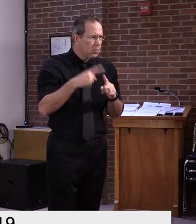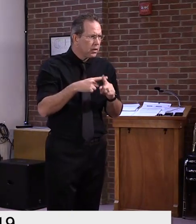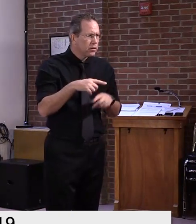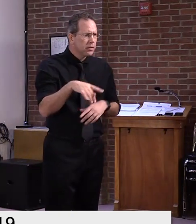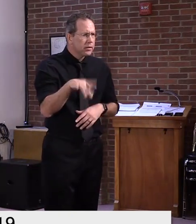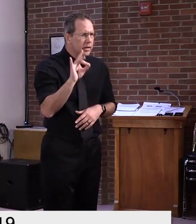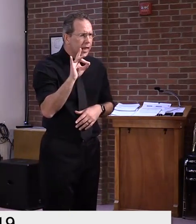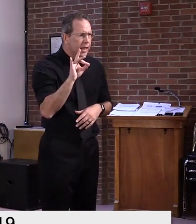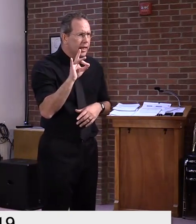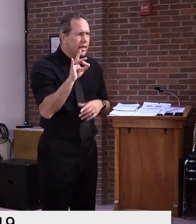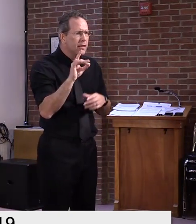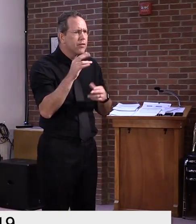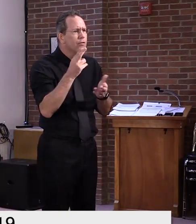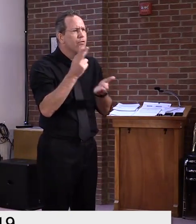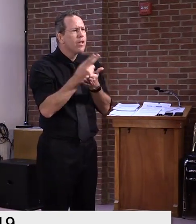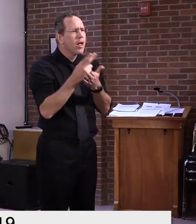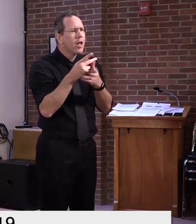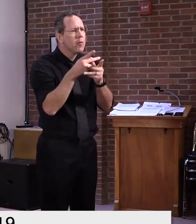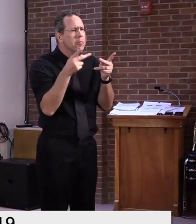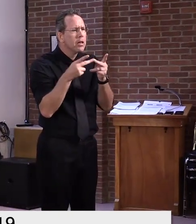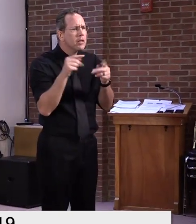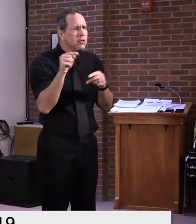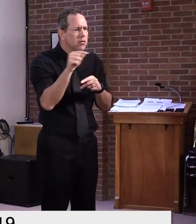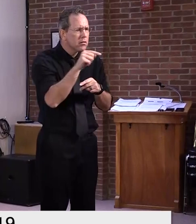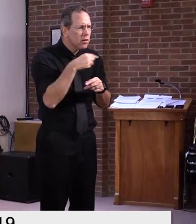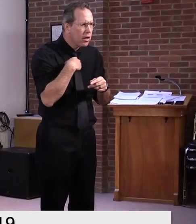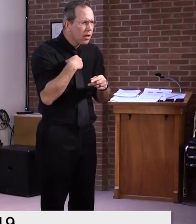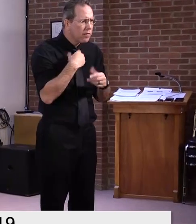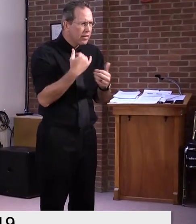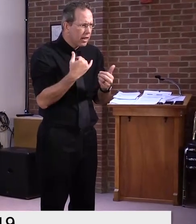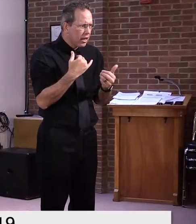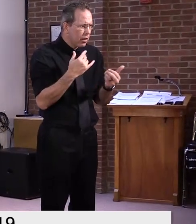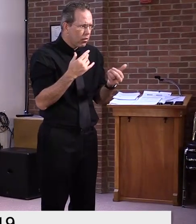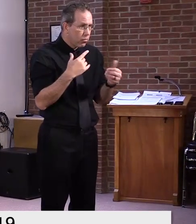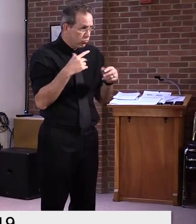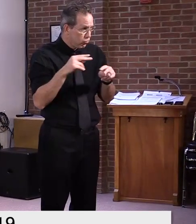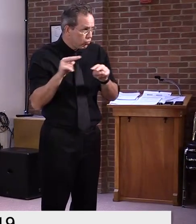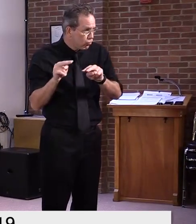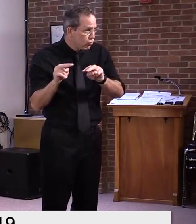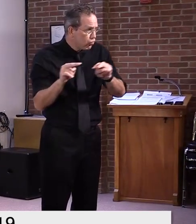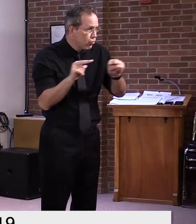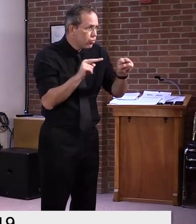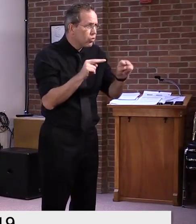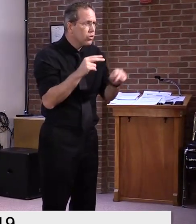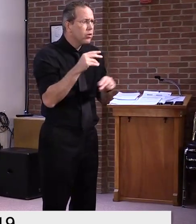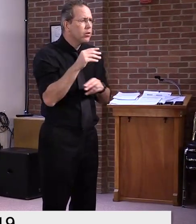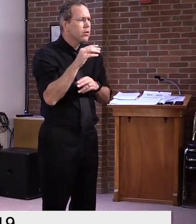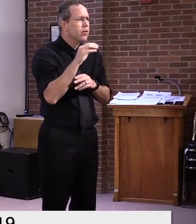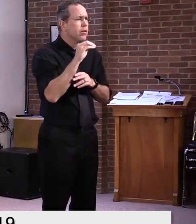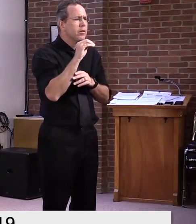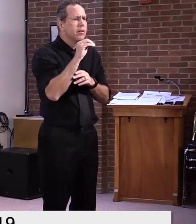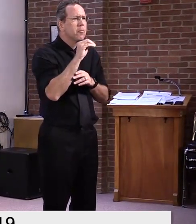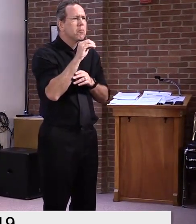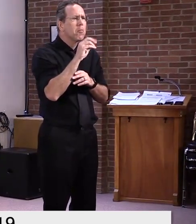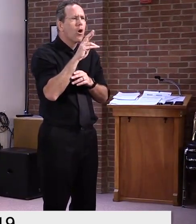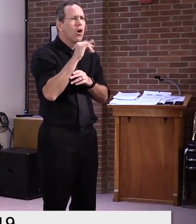are under monitor. Can you release the names of those?